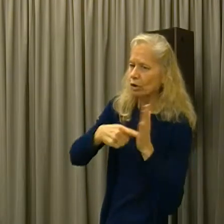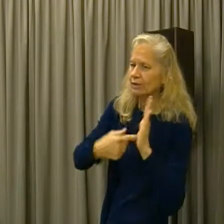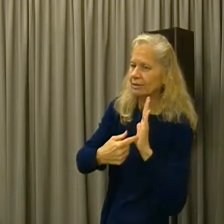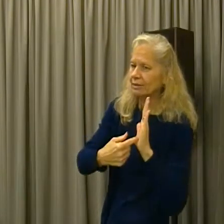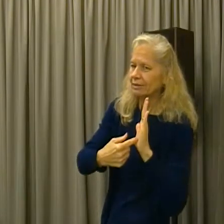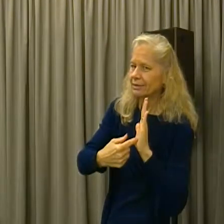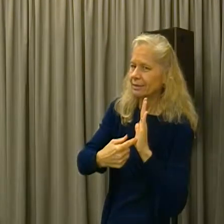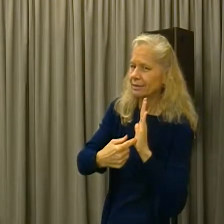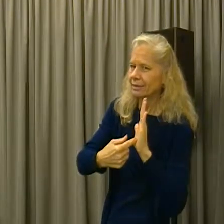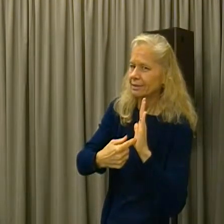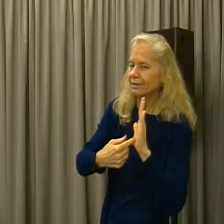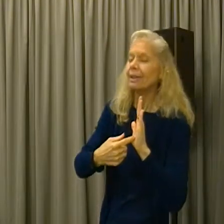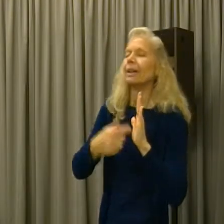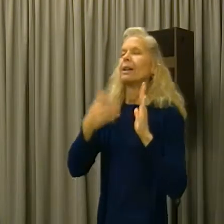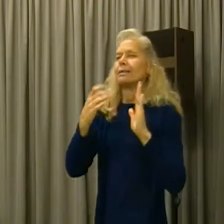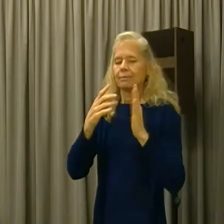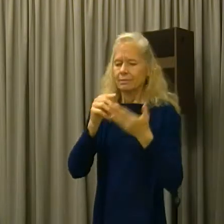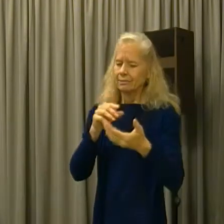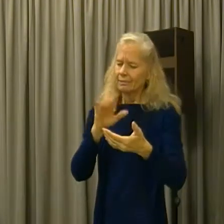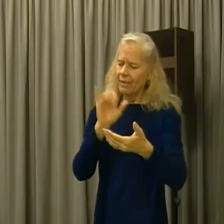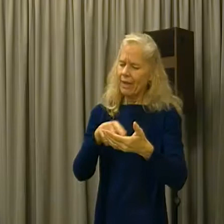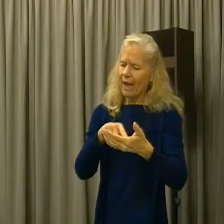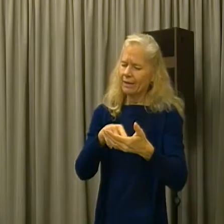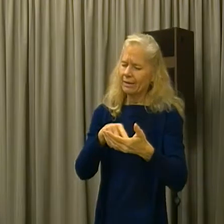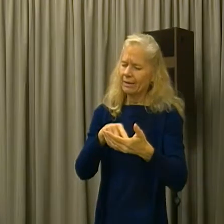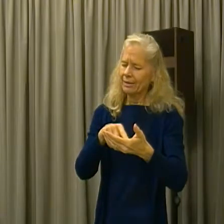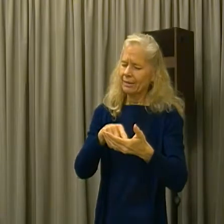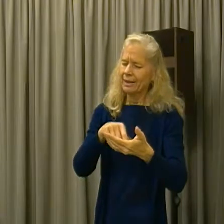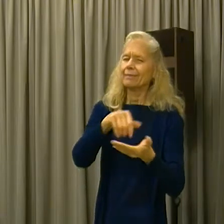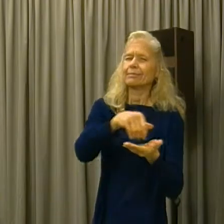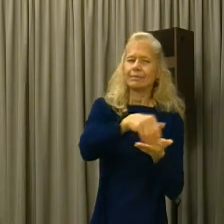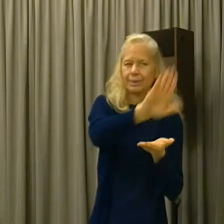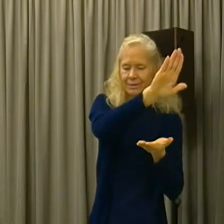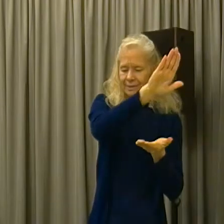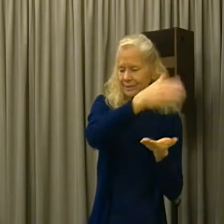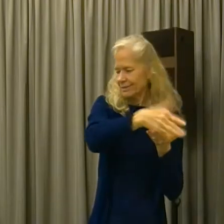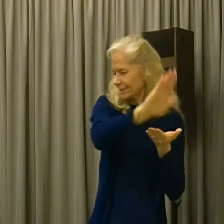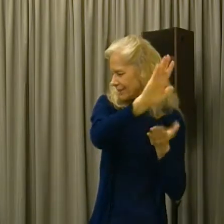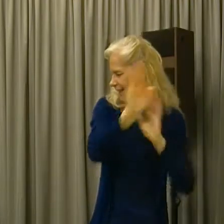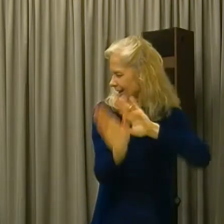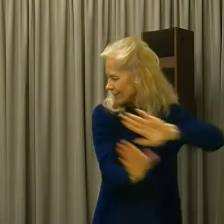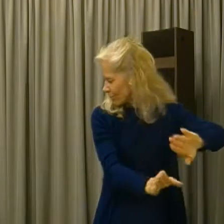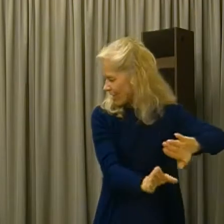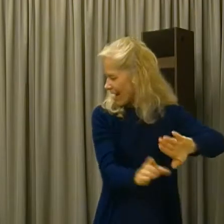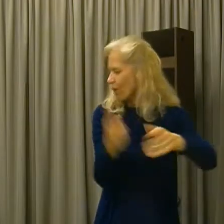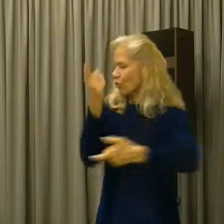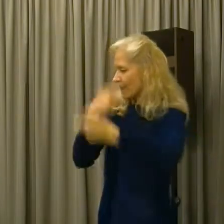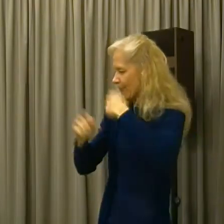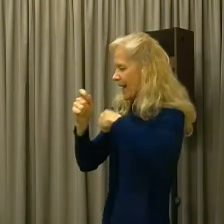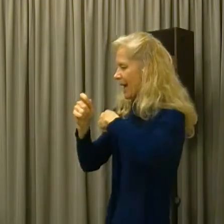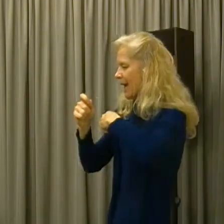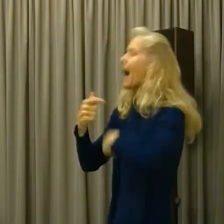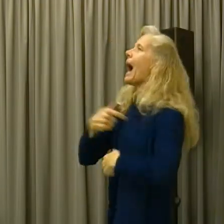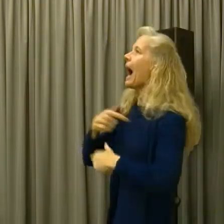Some people don't read their Bible perhaps every day. Why? There's a wrong thinking there. Just like you need what? Bread every